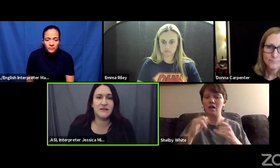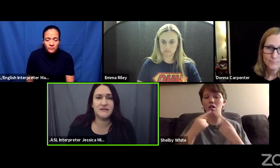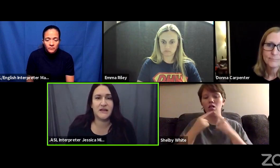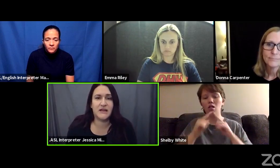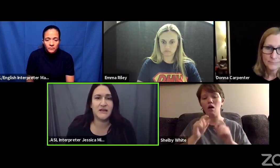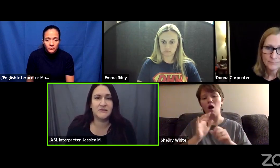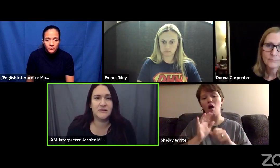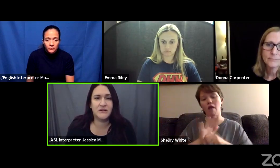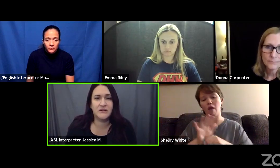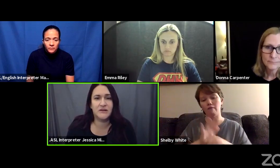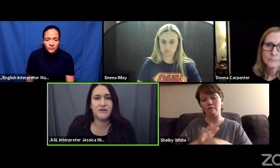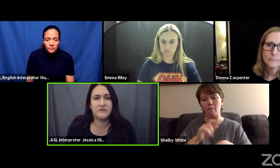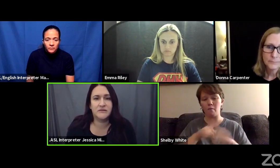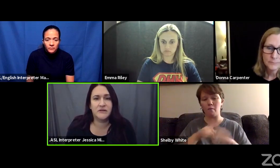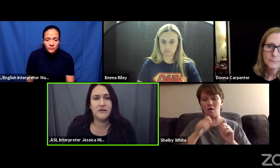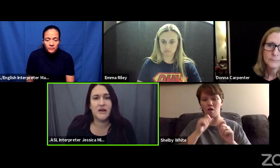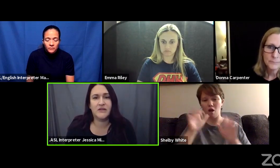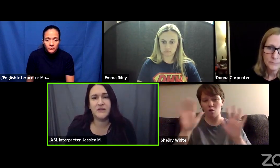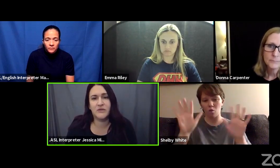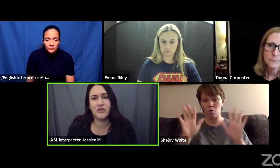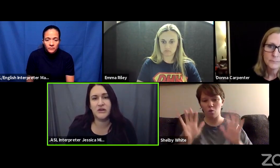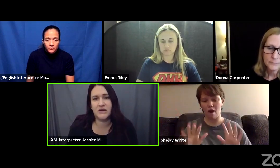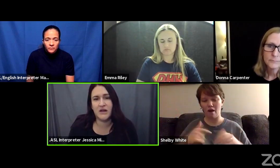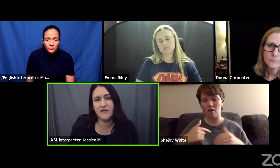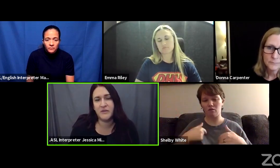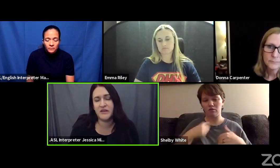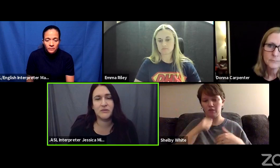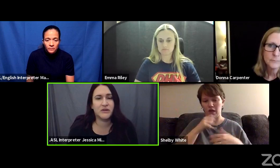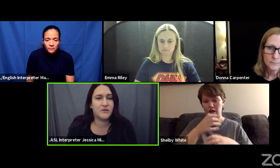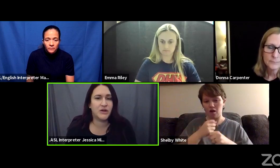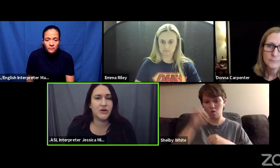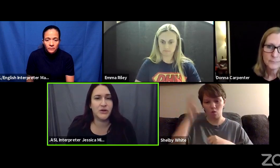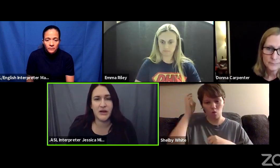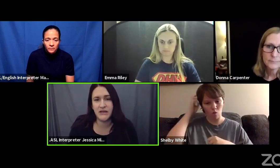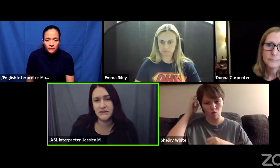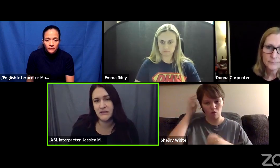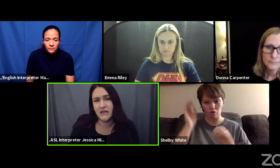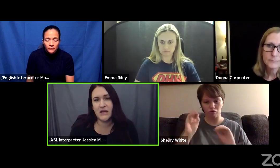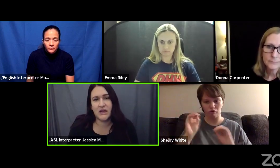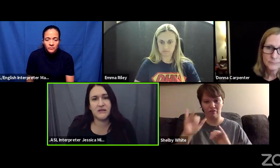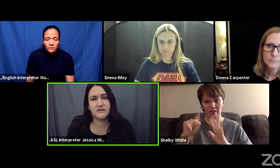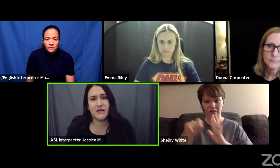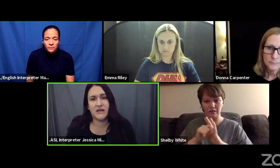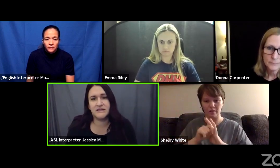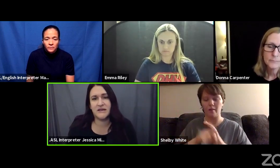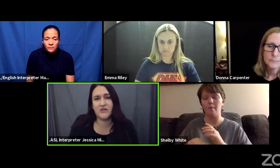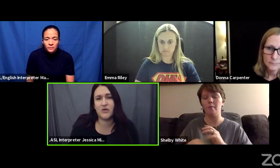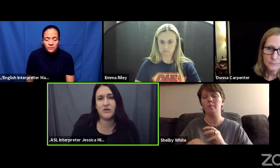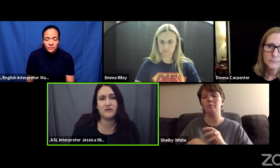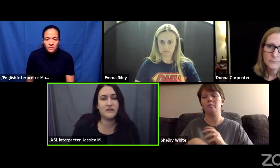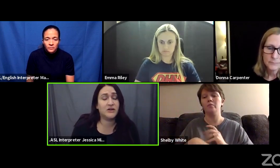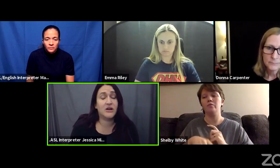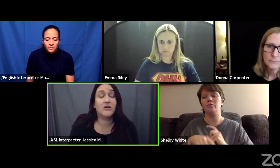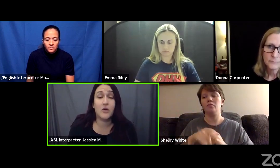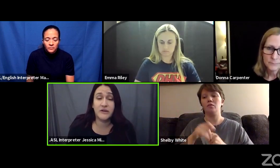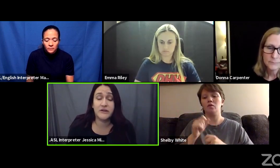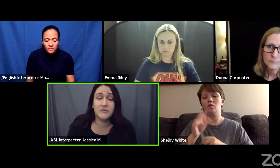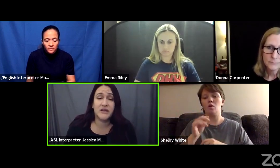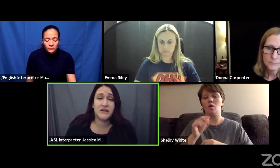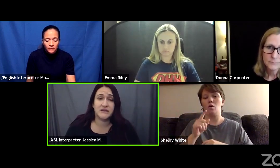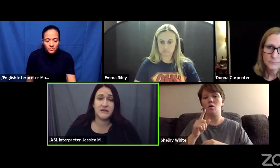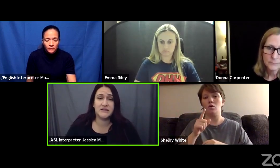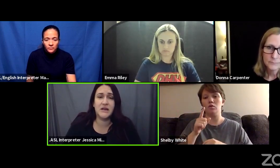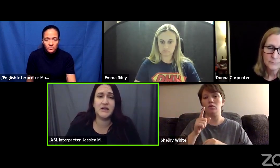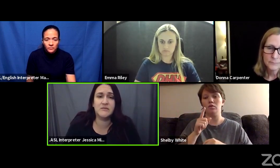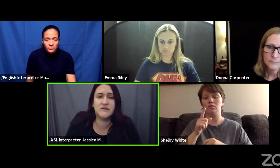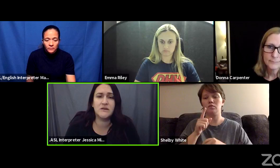hearing aids that I had, I thought they were good enough, but they really weren't great. And I didn't have a cochlear